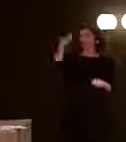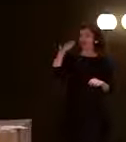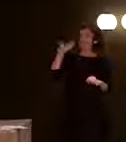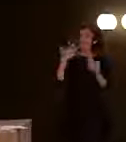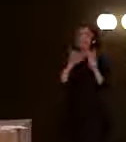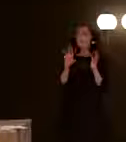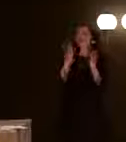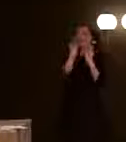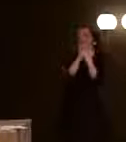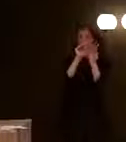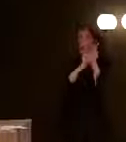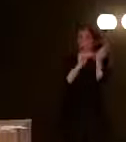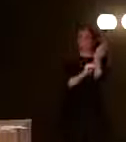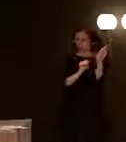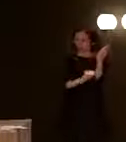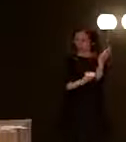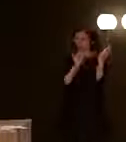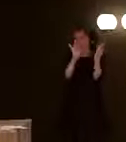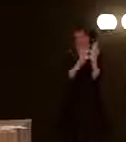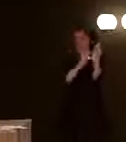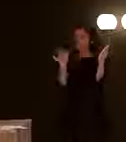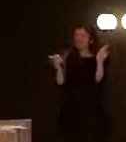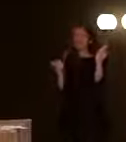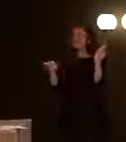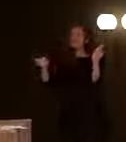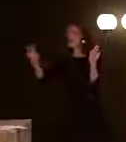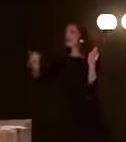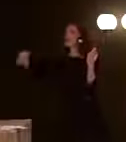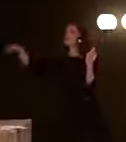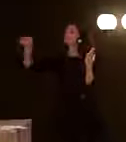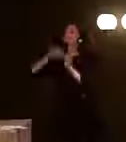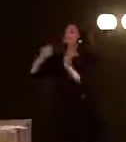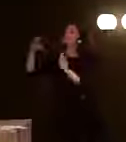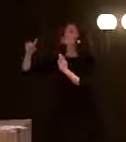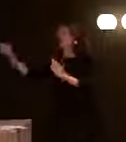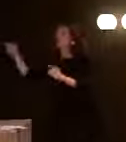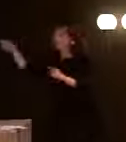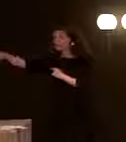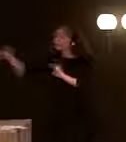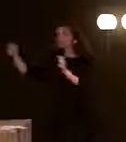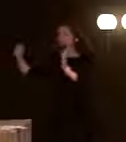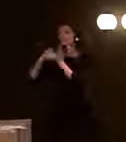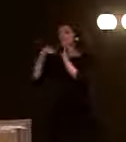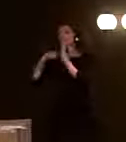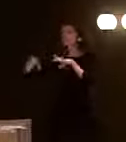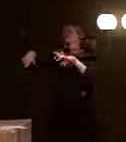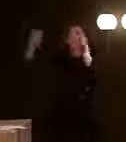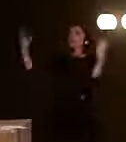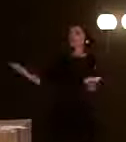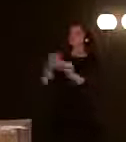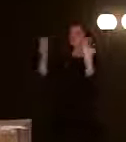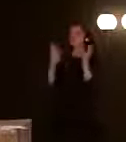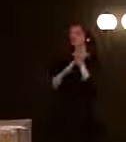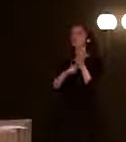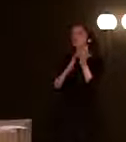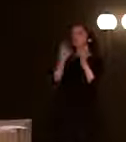1. There they would find a card with a symbol, and they need to write it down in the box. They proceed to number 2, 3, 4,